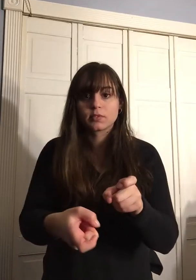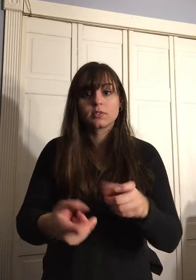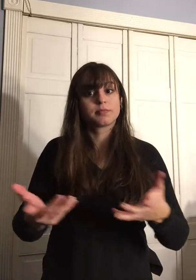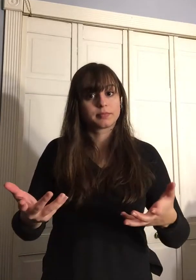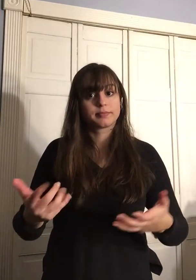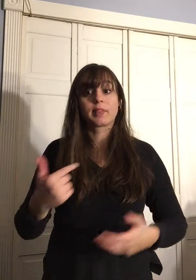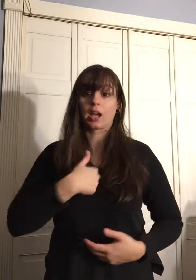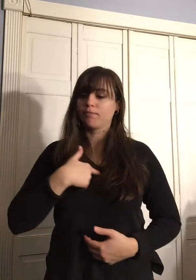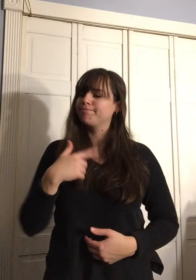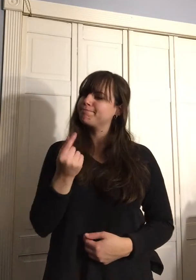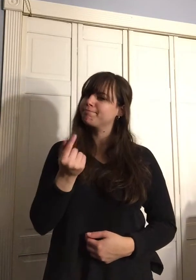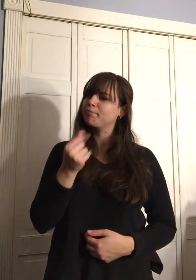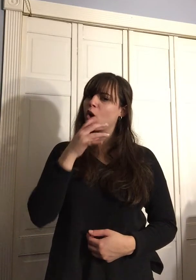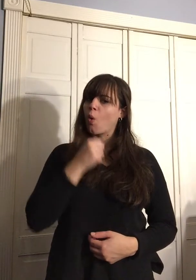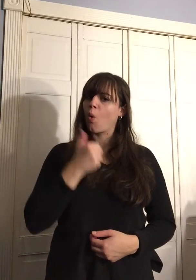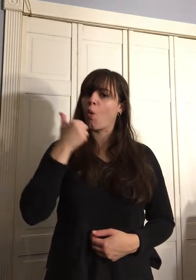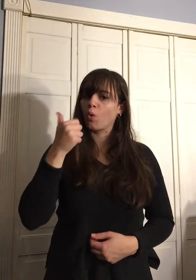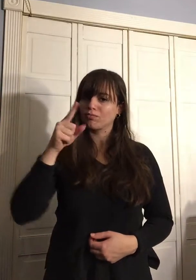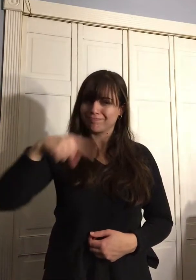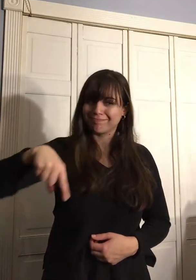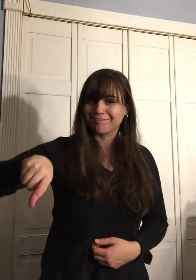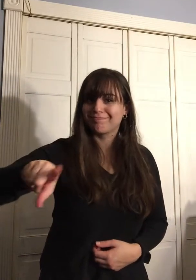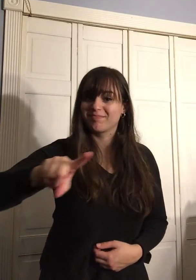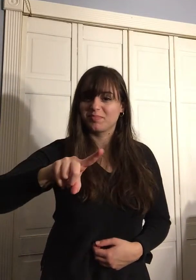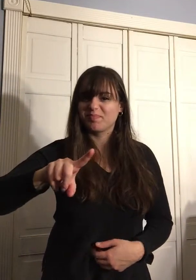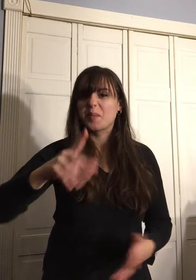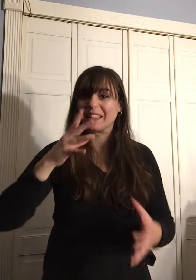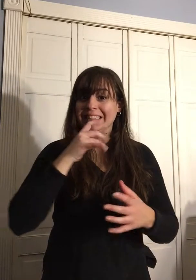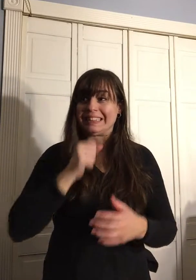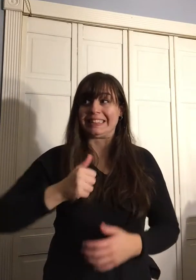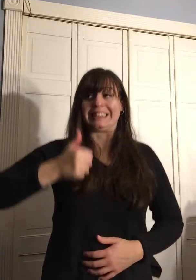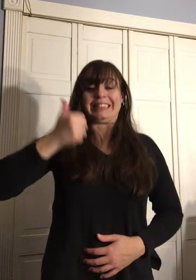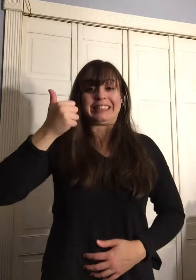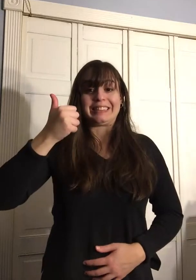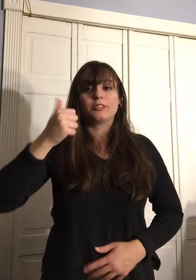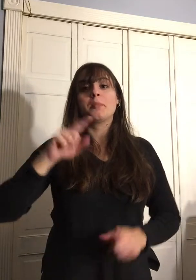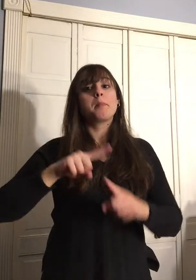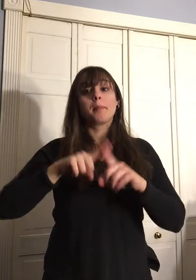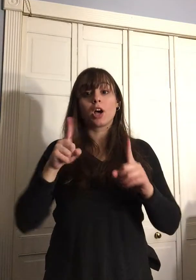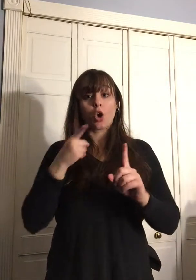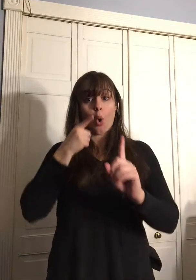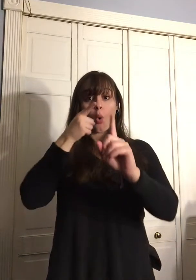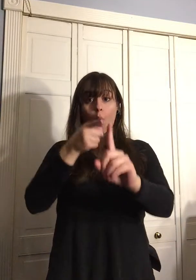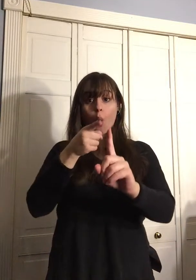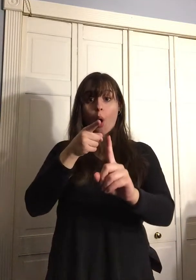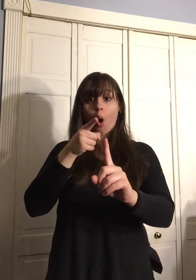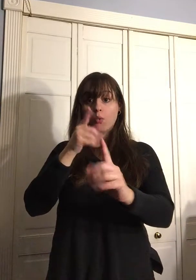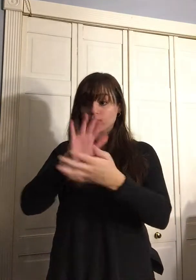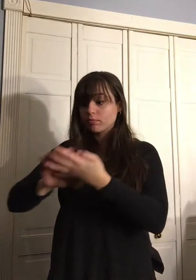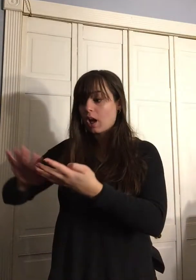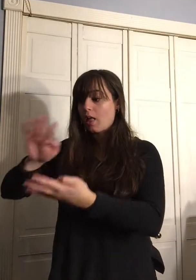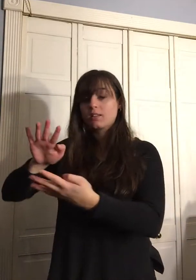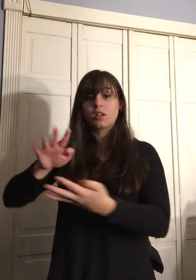was don't just talk about impact, but make an impact. I'm a little bit older than